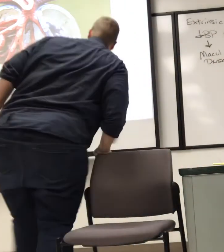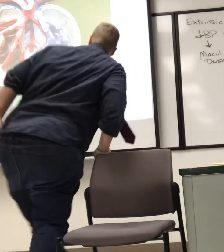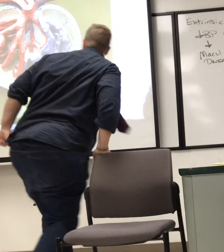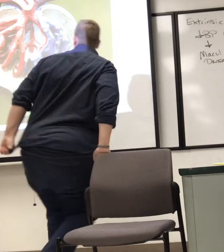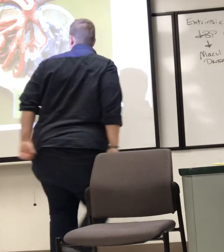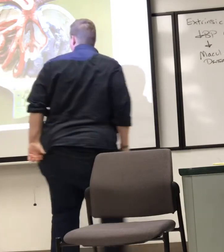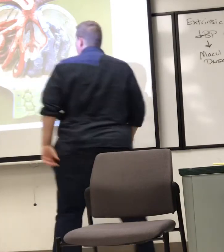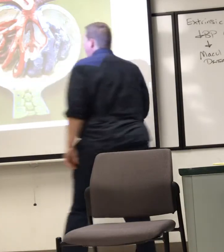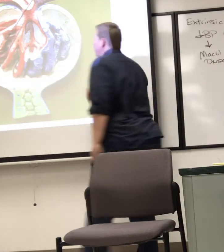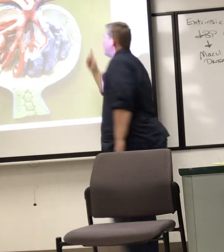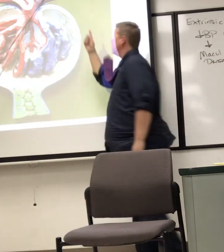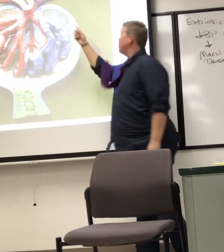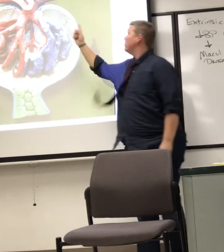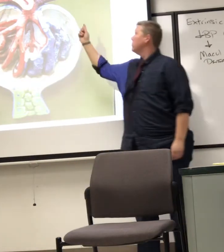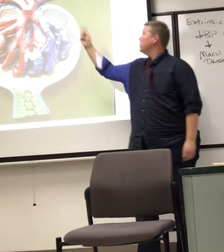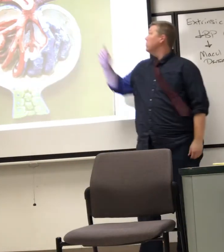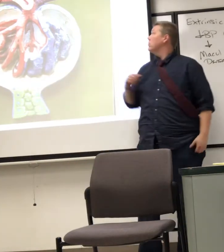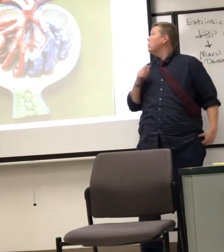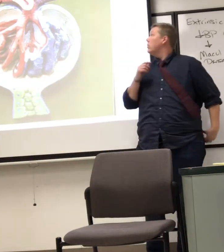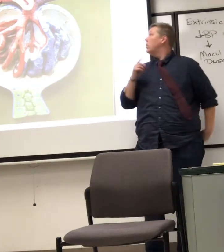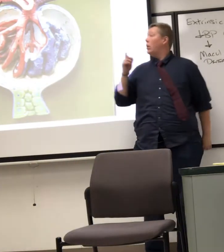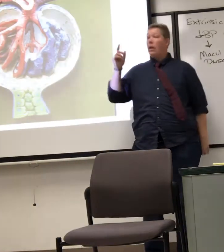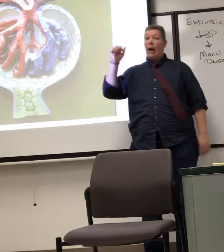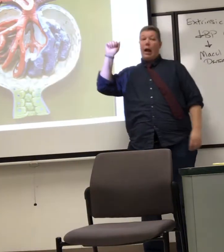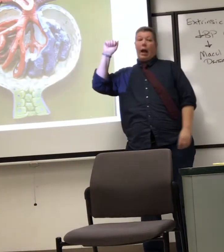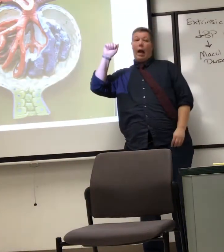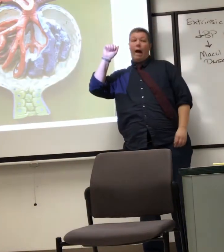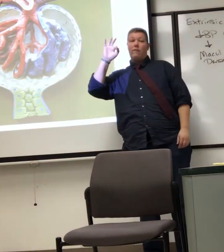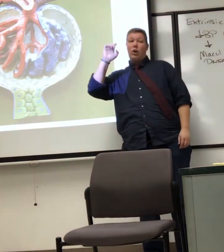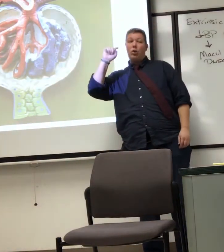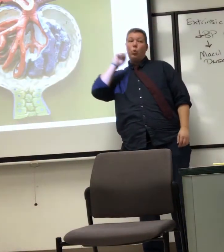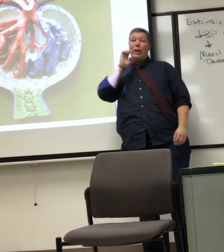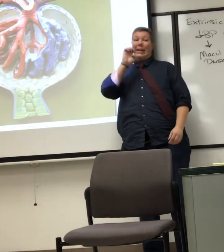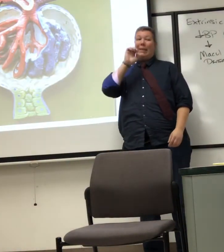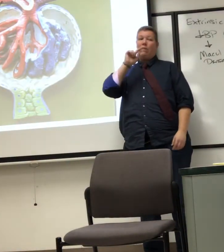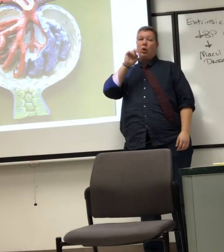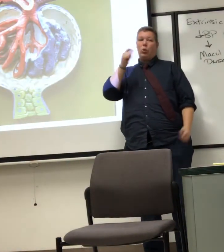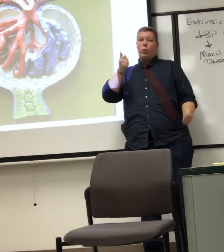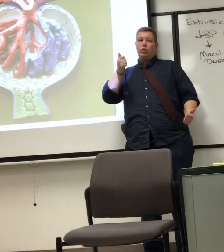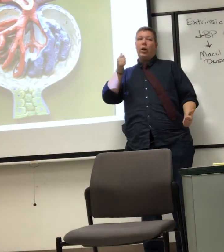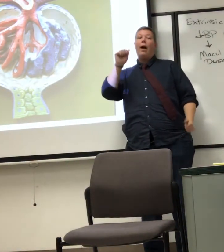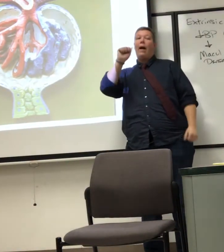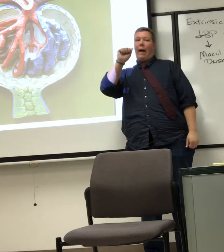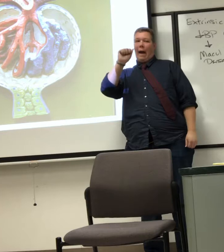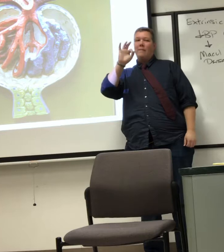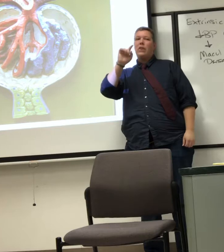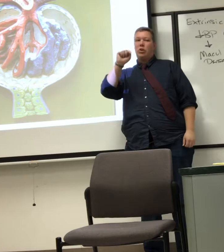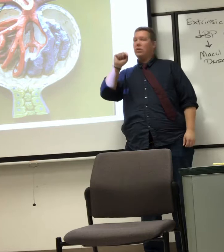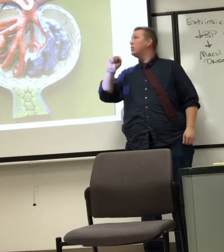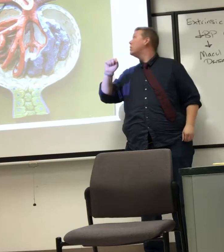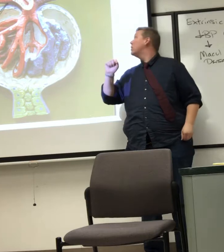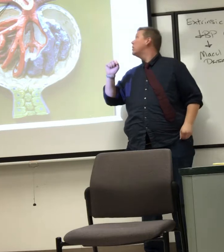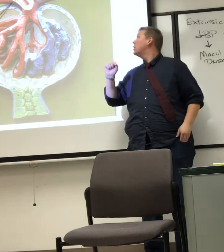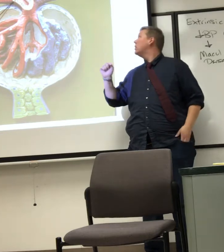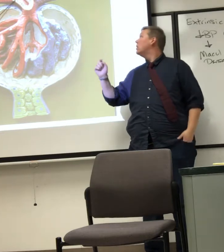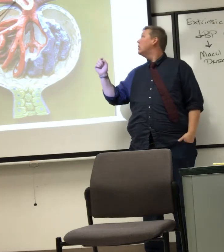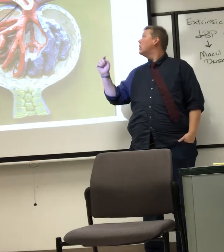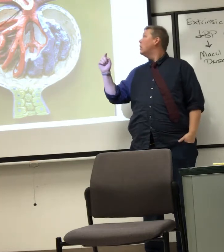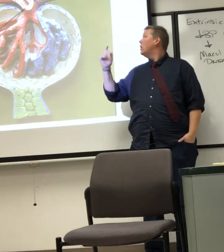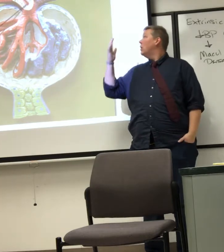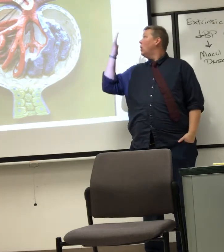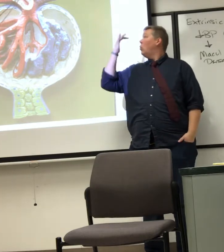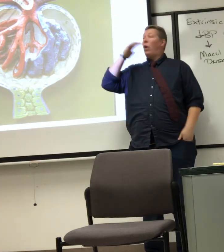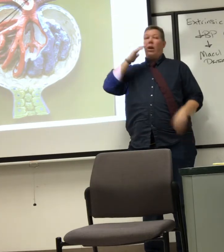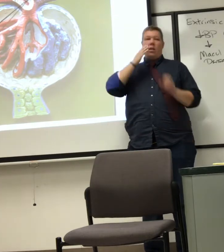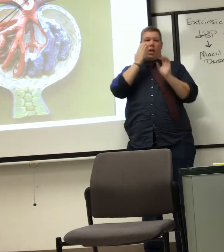I have two things here. Is this afferent or efferent arterial? That's the afferent one. The reason why they